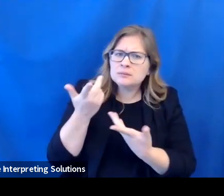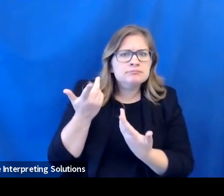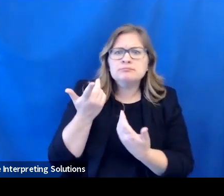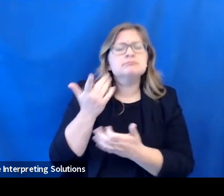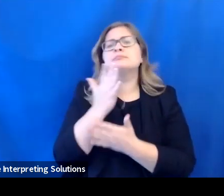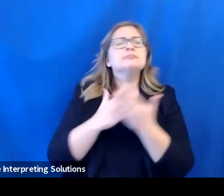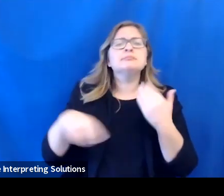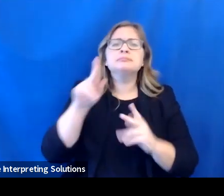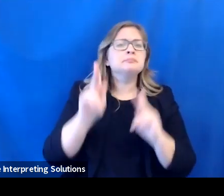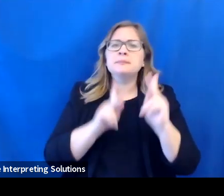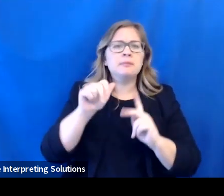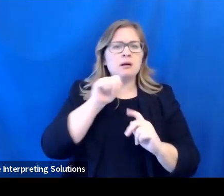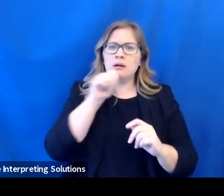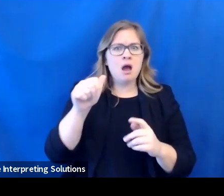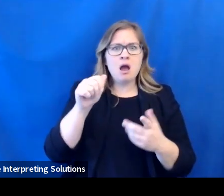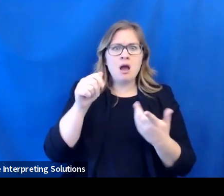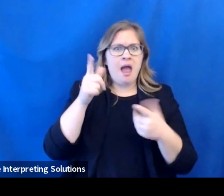symptoms?